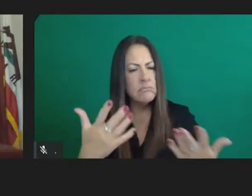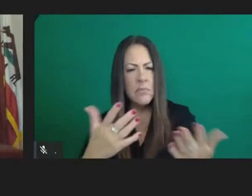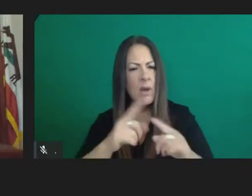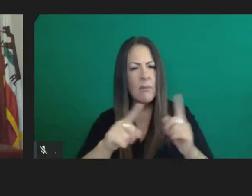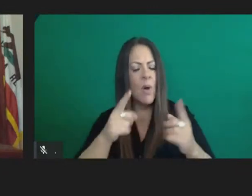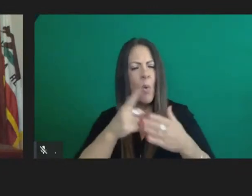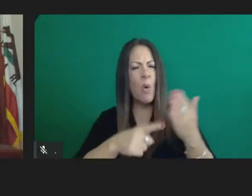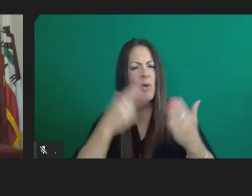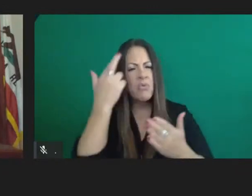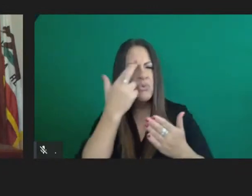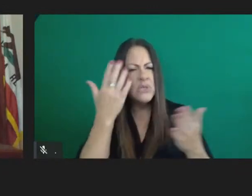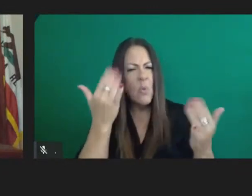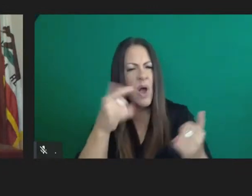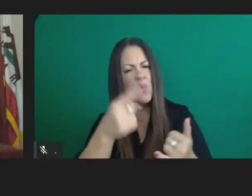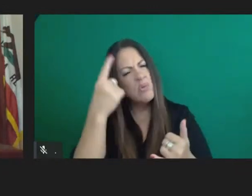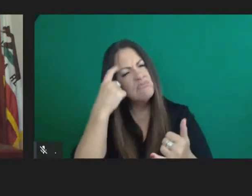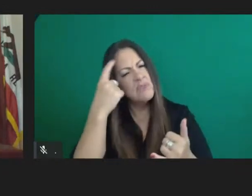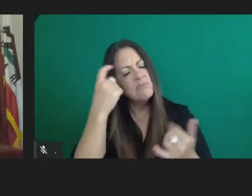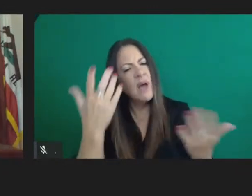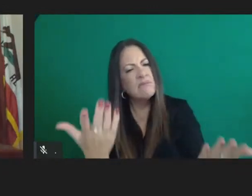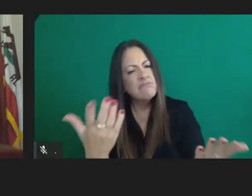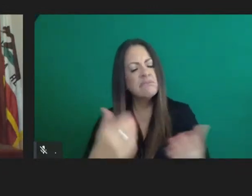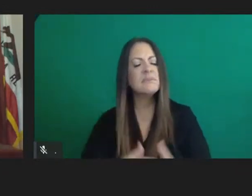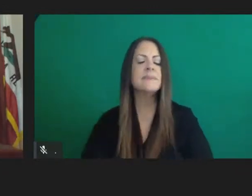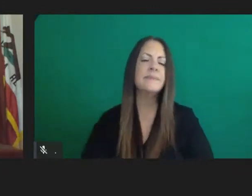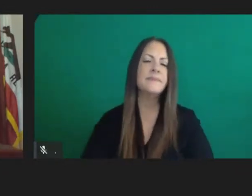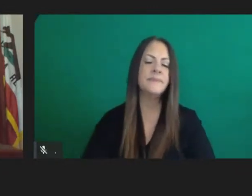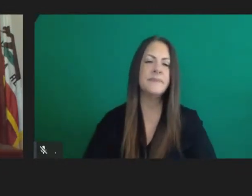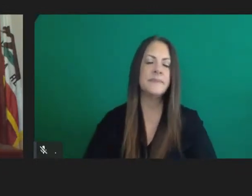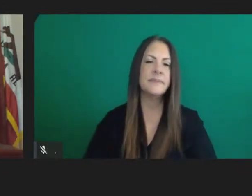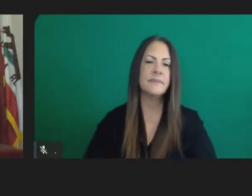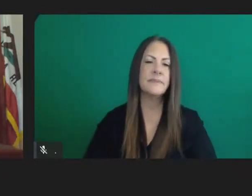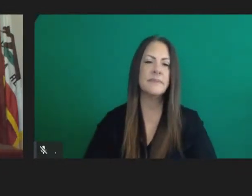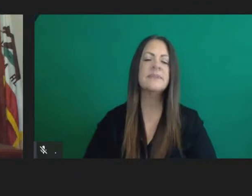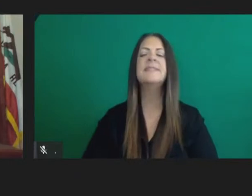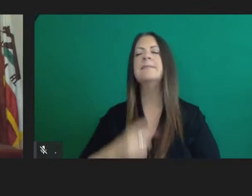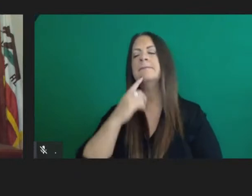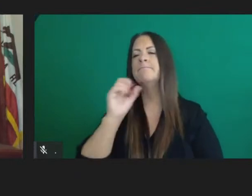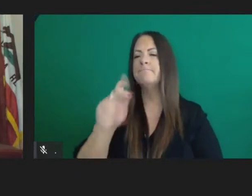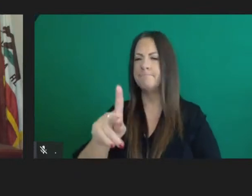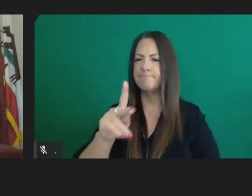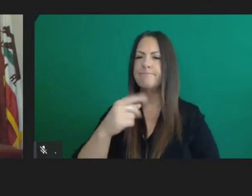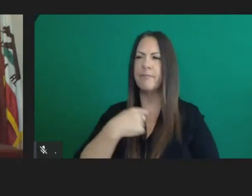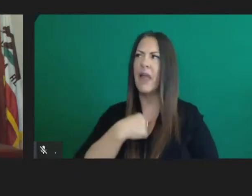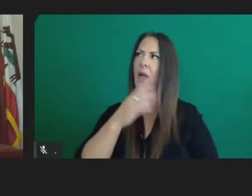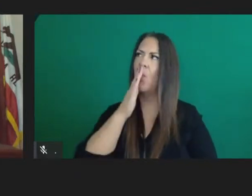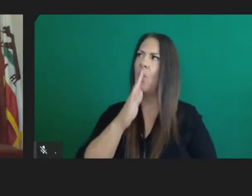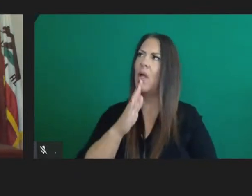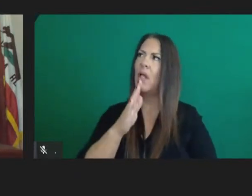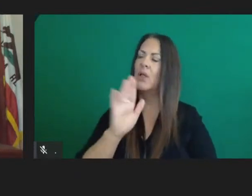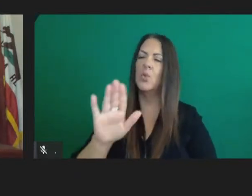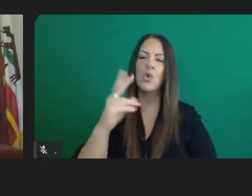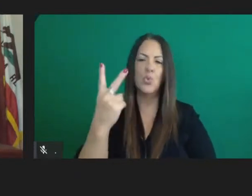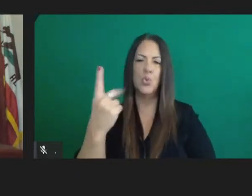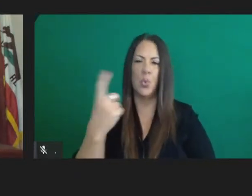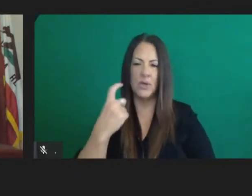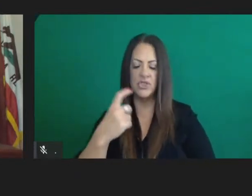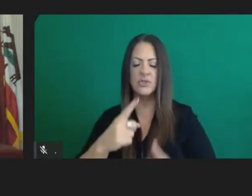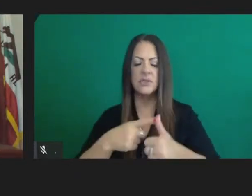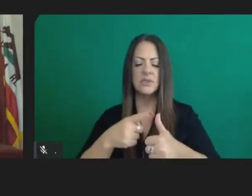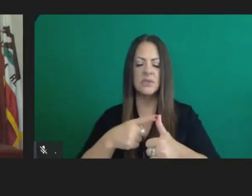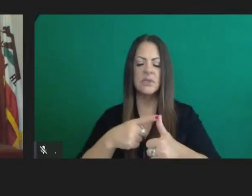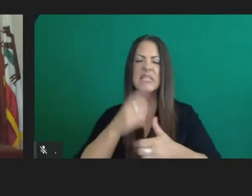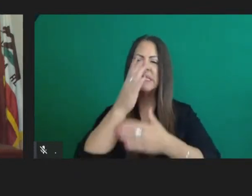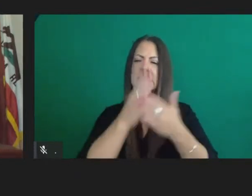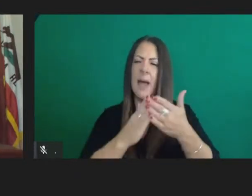into this, or is it merely a lag? Yeah, I'll answer both questions in order. So first, I think a number of